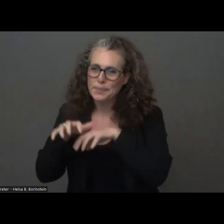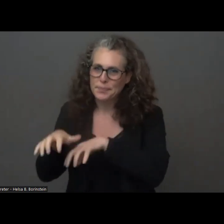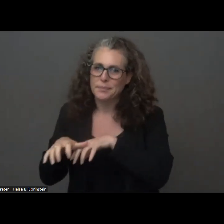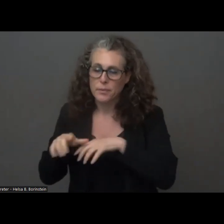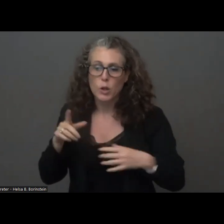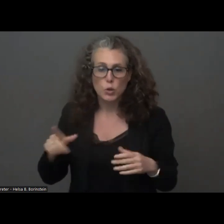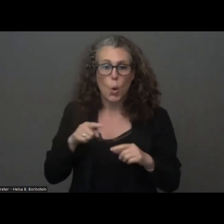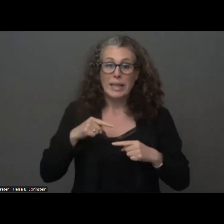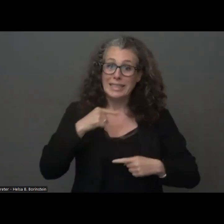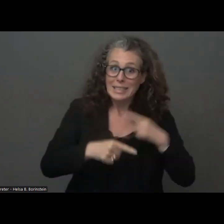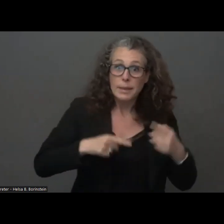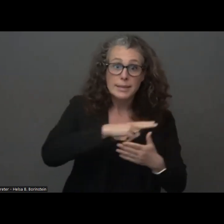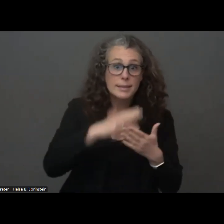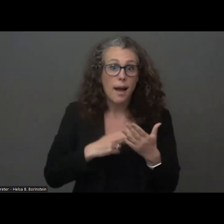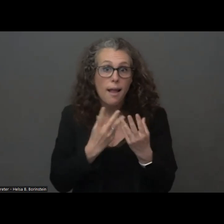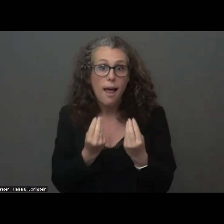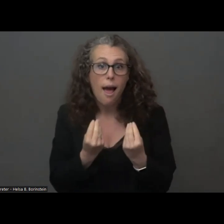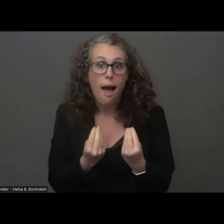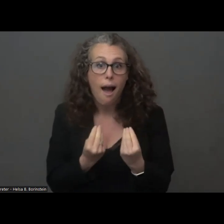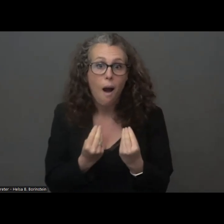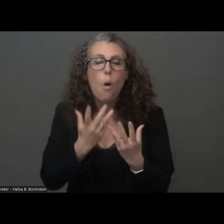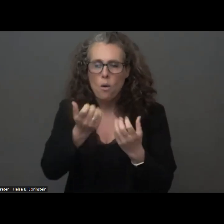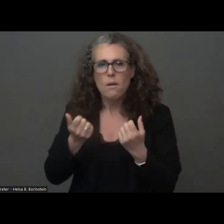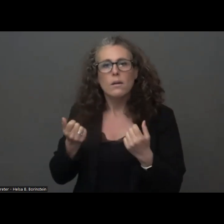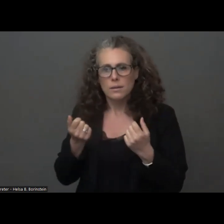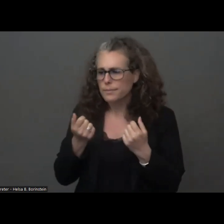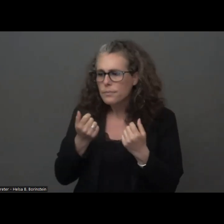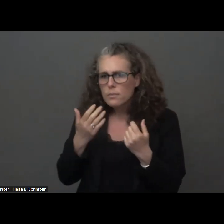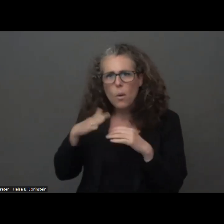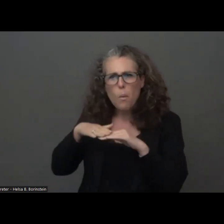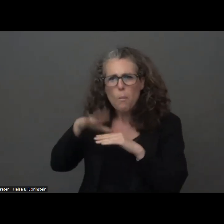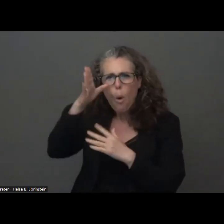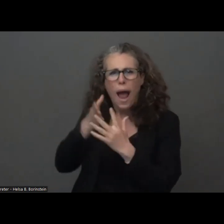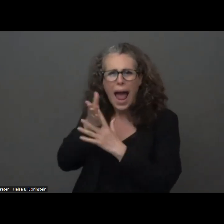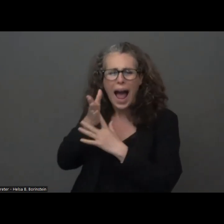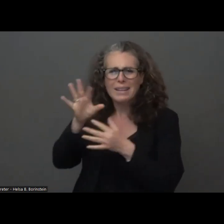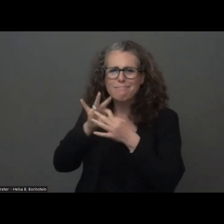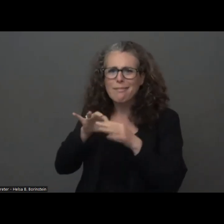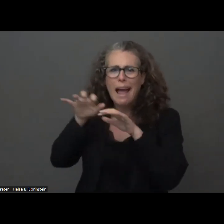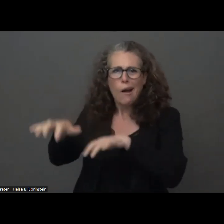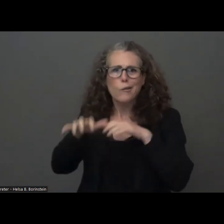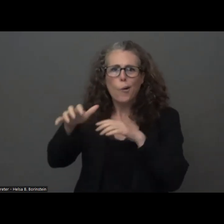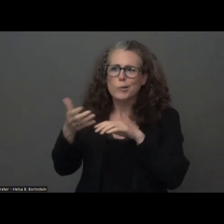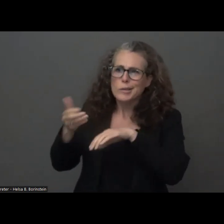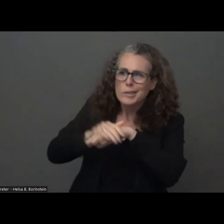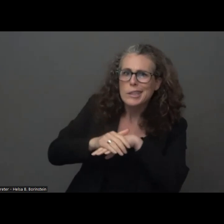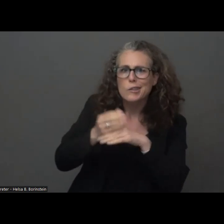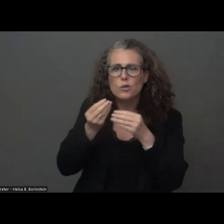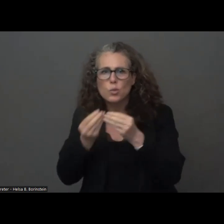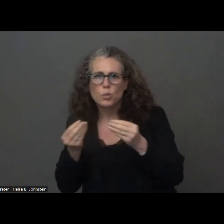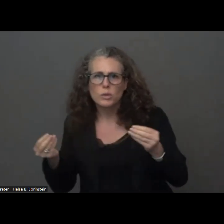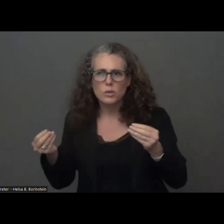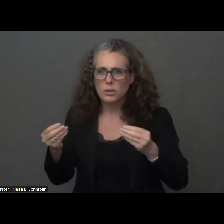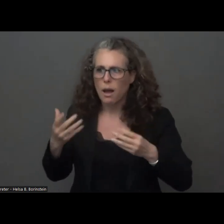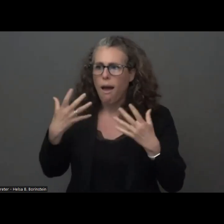for smallholder farmers was to provide improved access to agricultural skills and resources through smallholder farmer